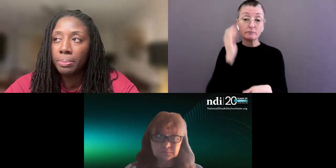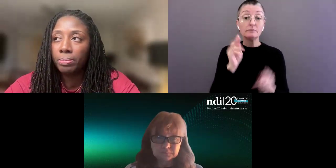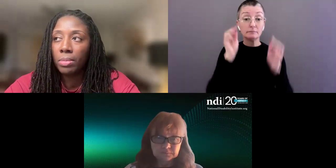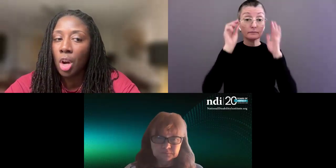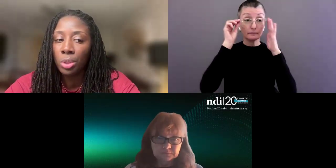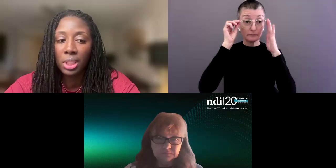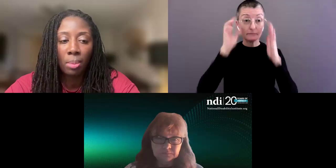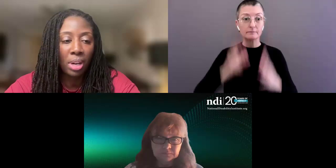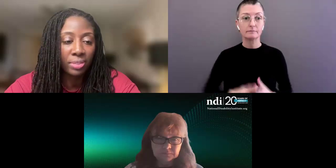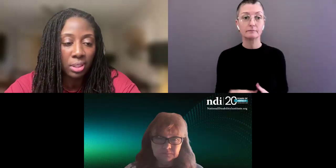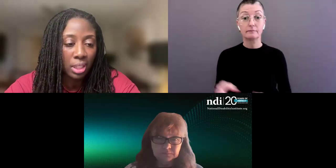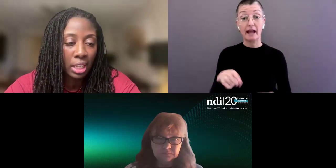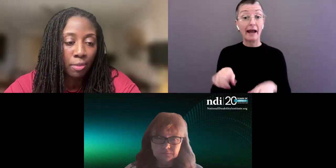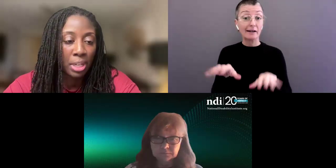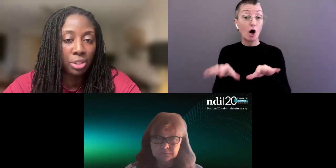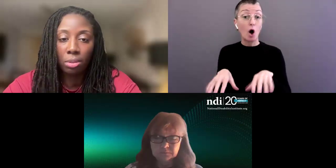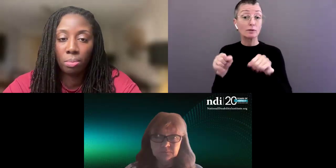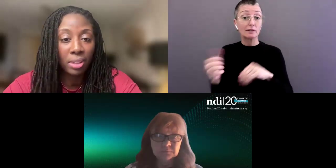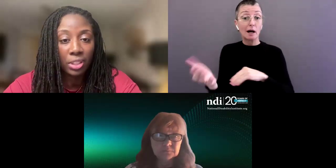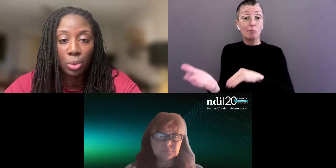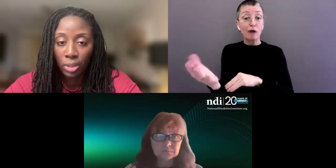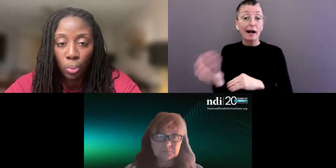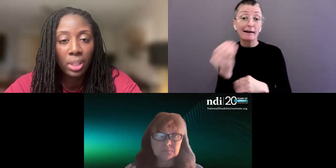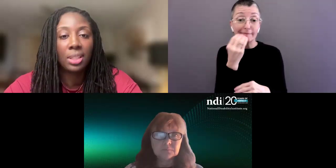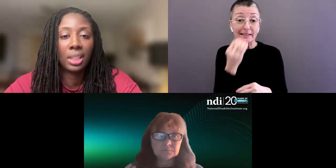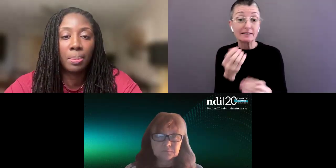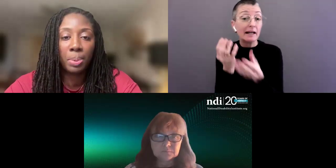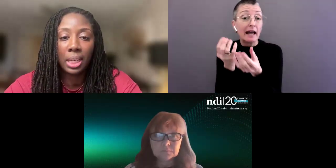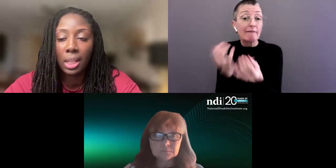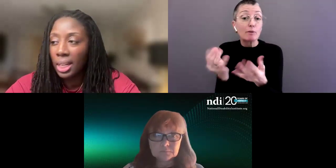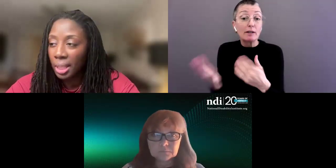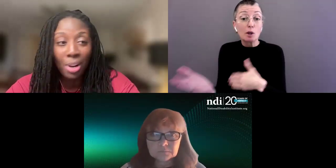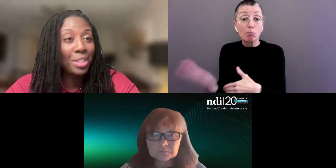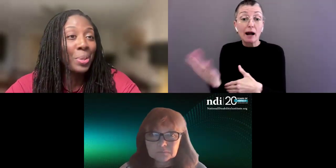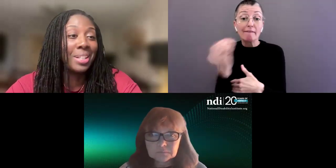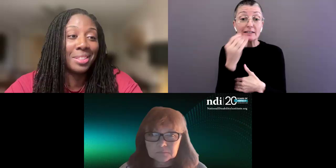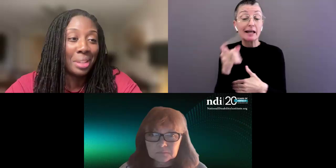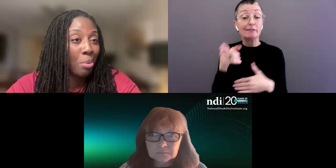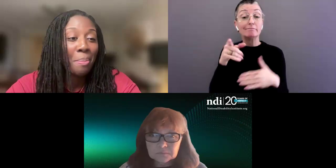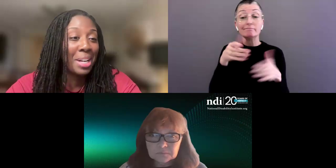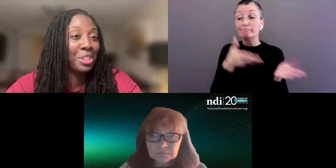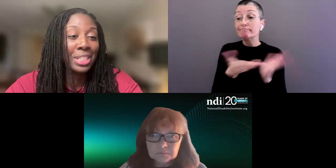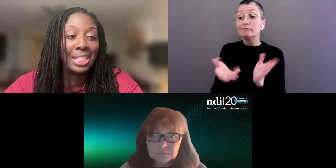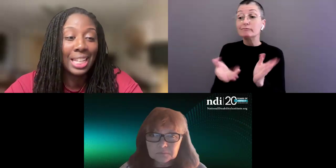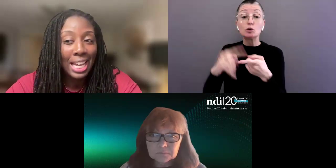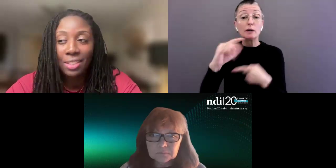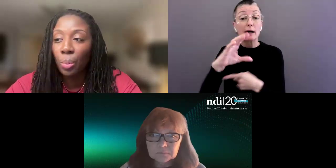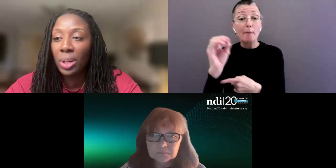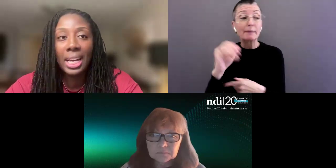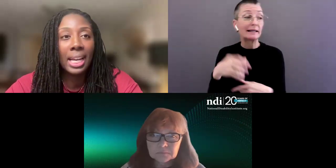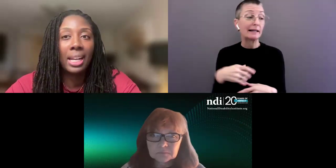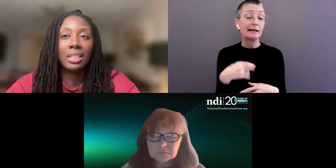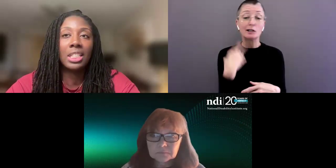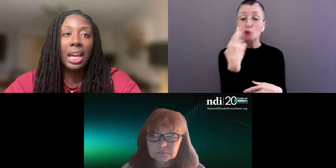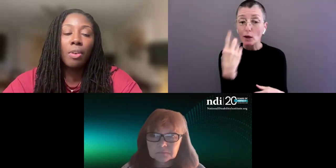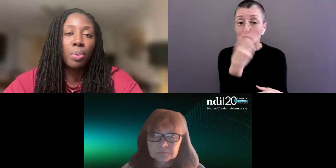literally hosted a breakfast, an informational breakfast where they went into the company, they brought donuts, they brought pastries, and they